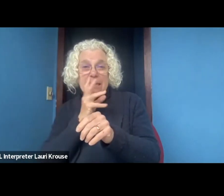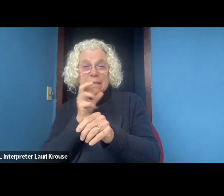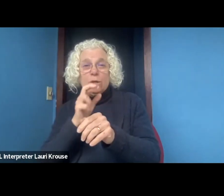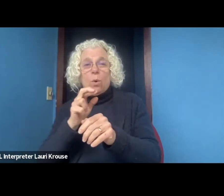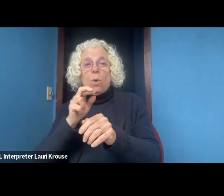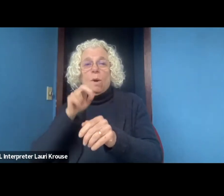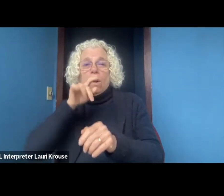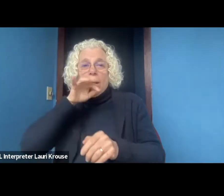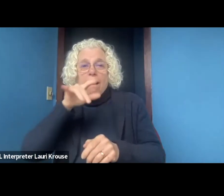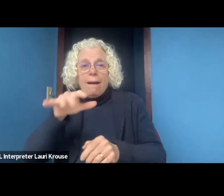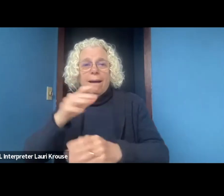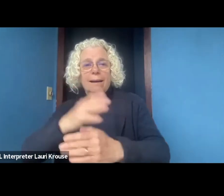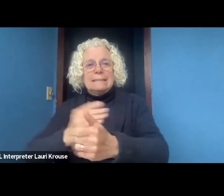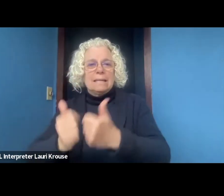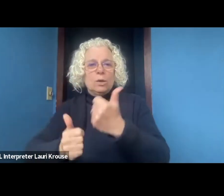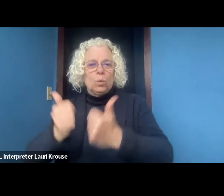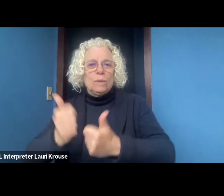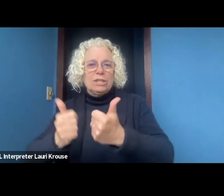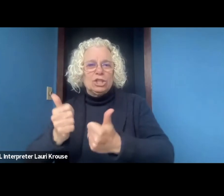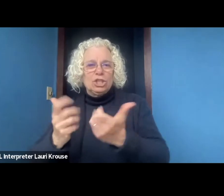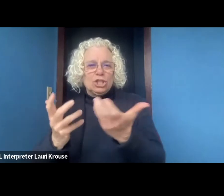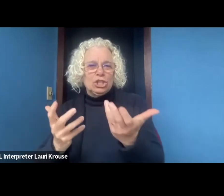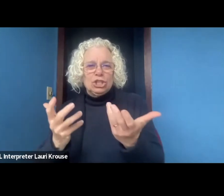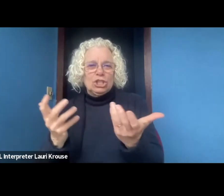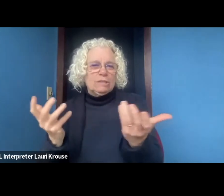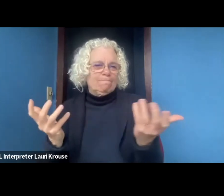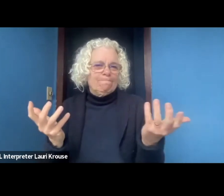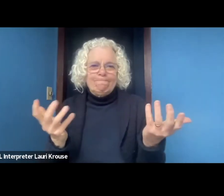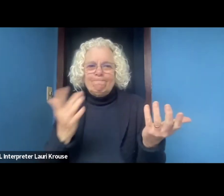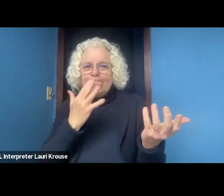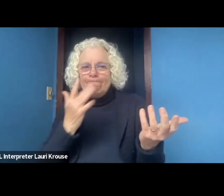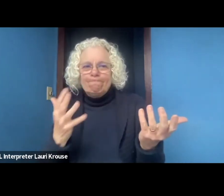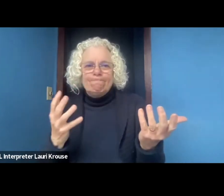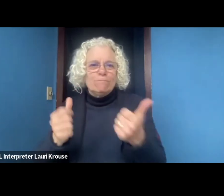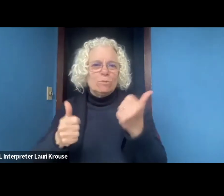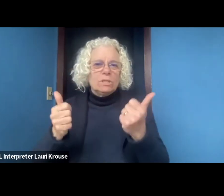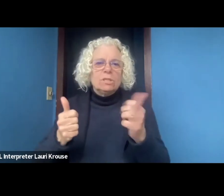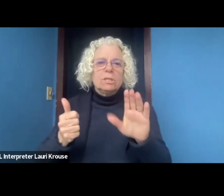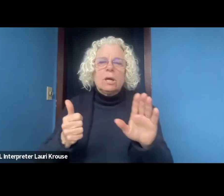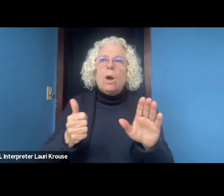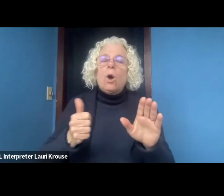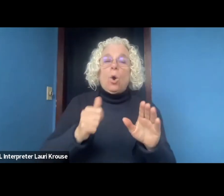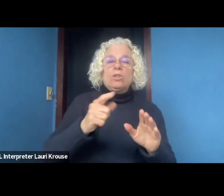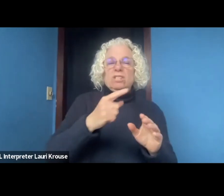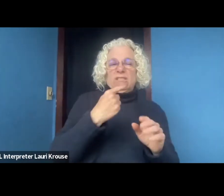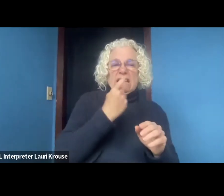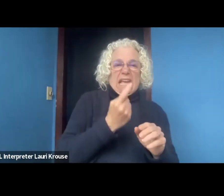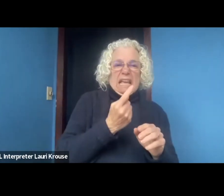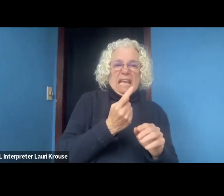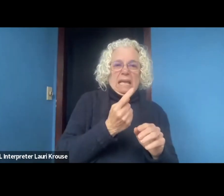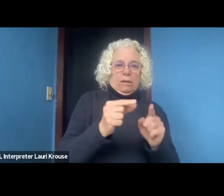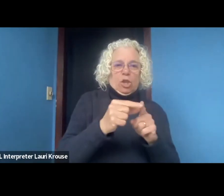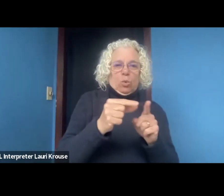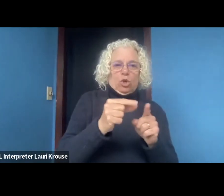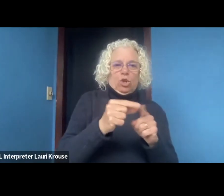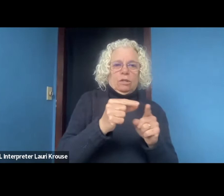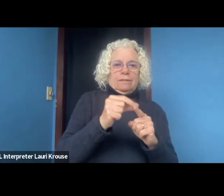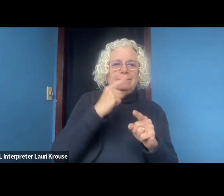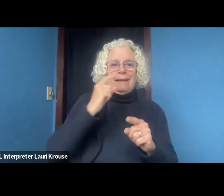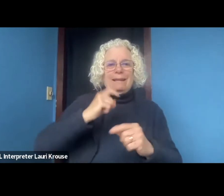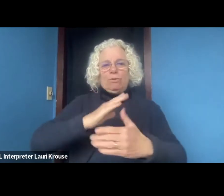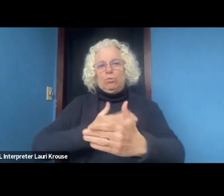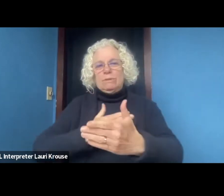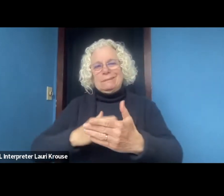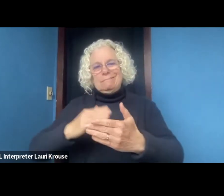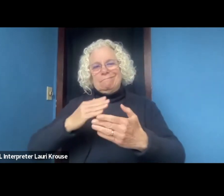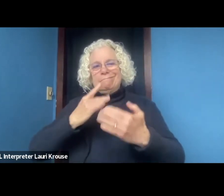As a choice. Anyone? Speak. Okay, so we can have, let me go